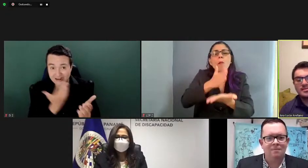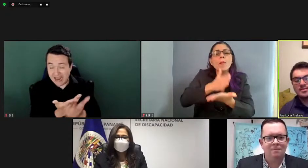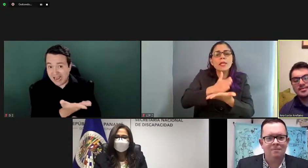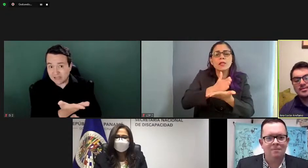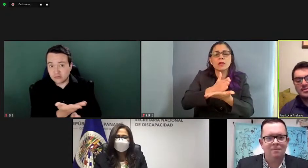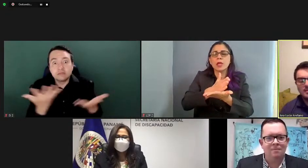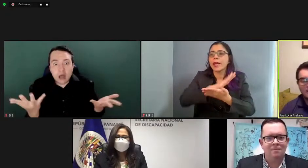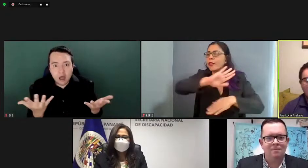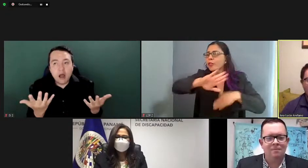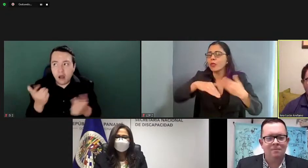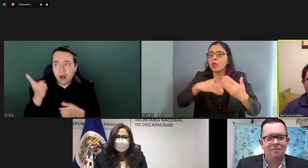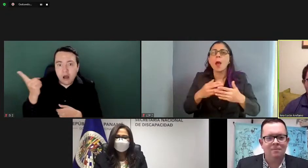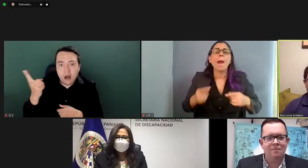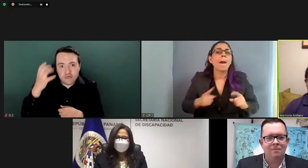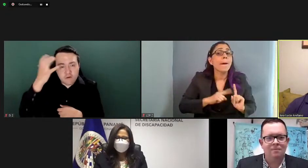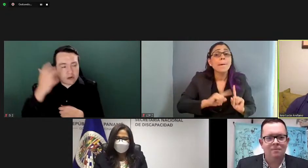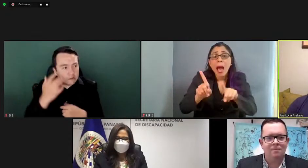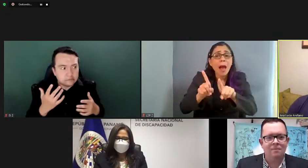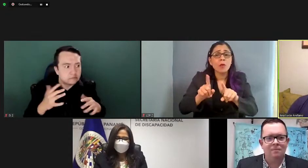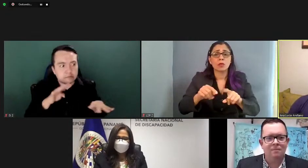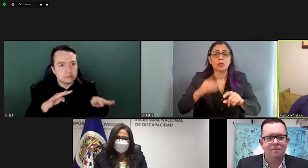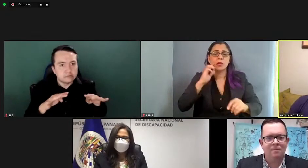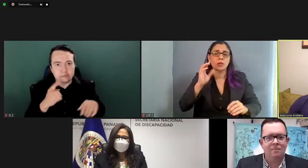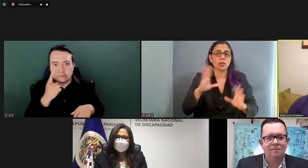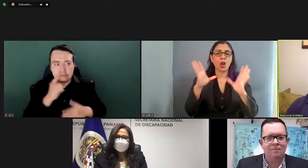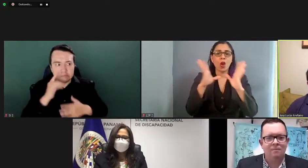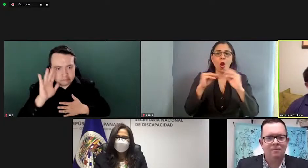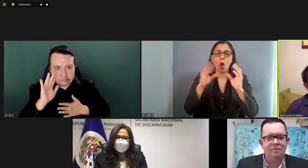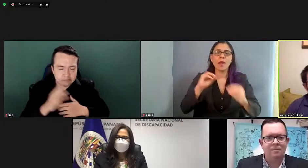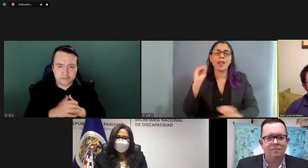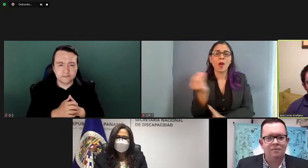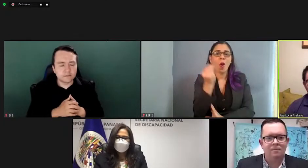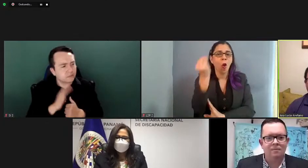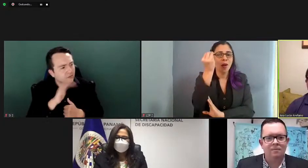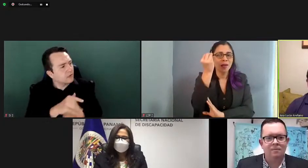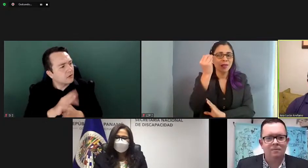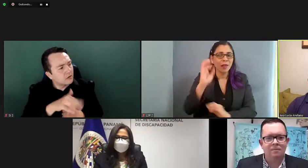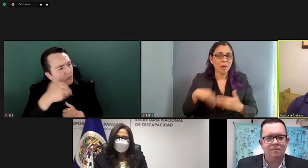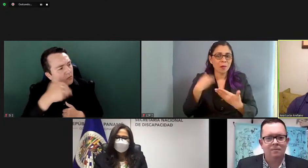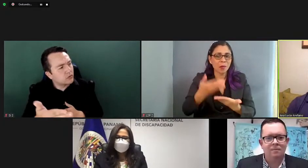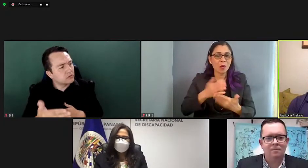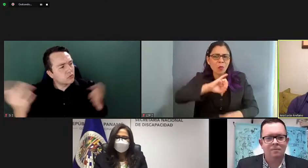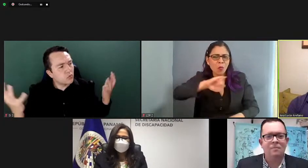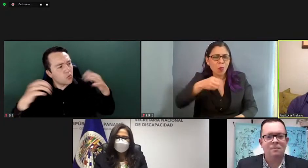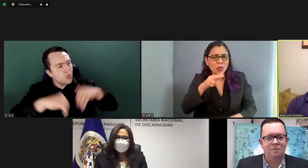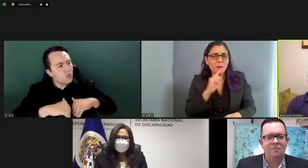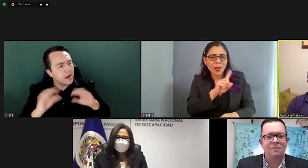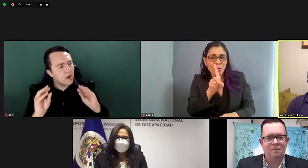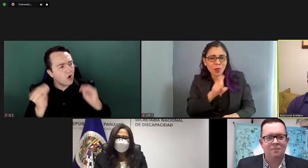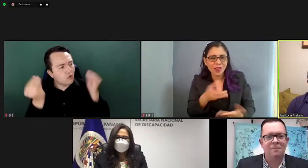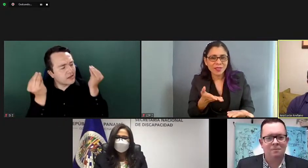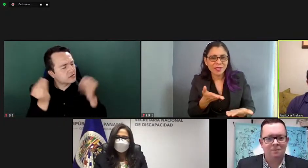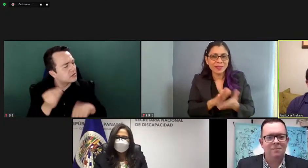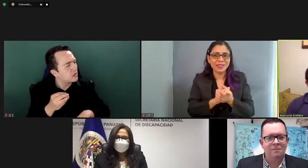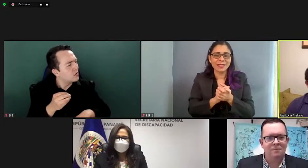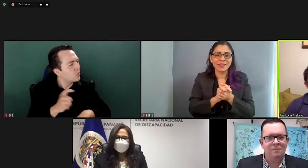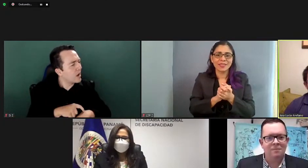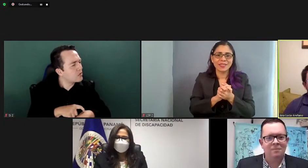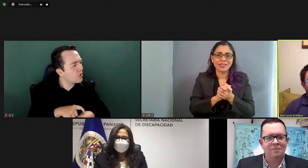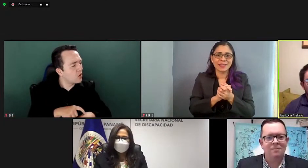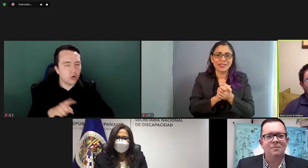commitment in the latin american government so we are towards the summit of young people when they said